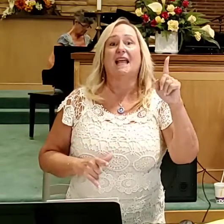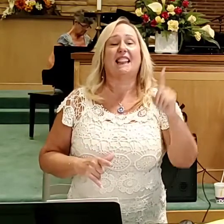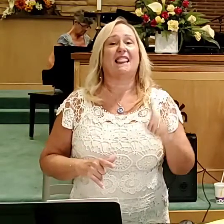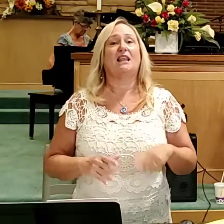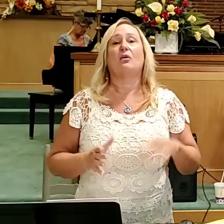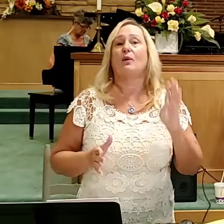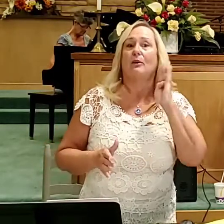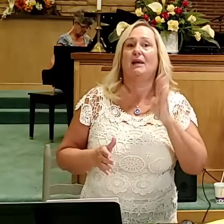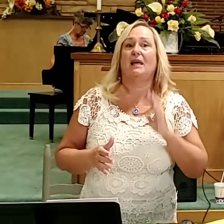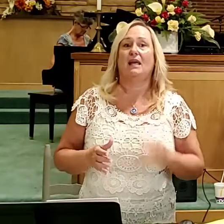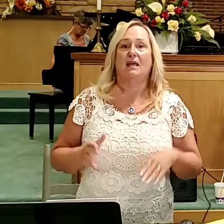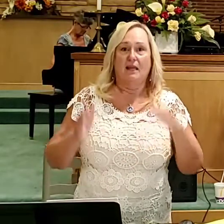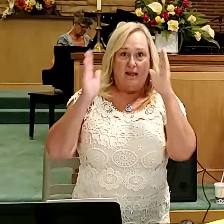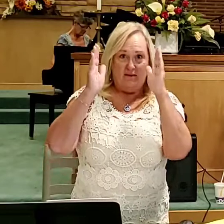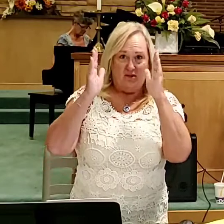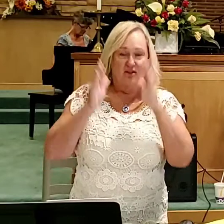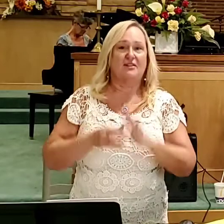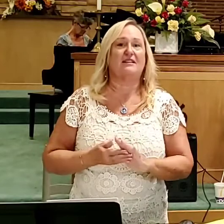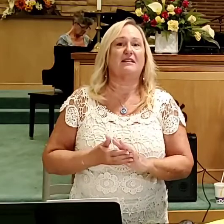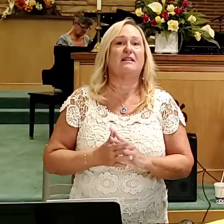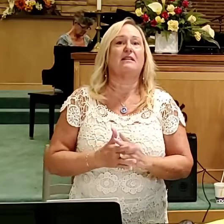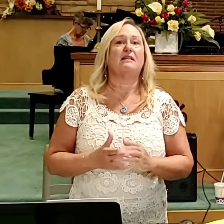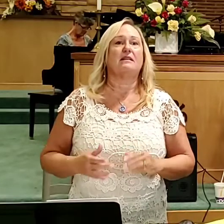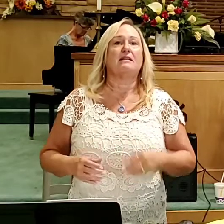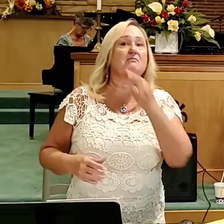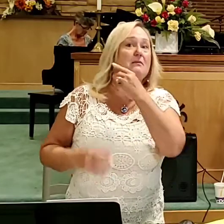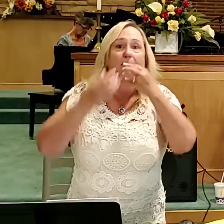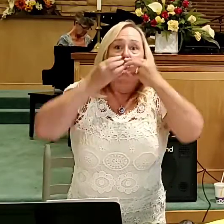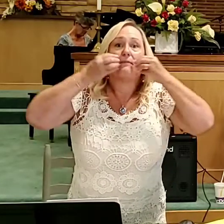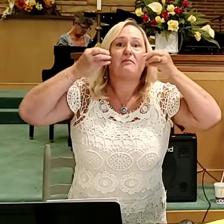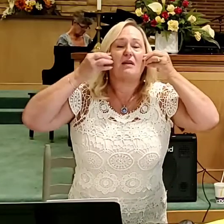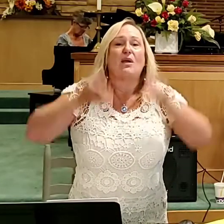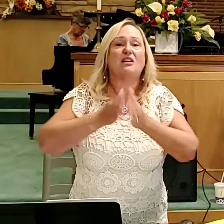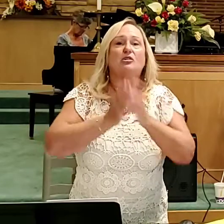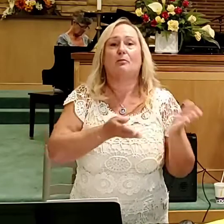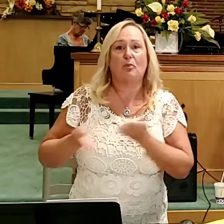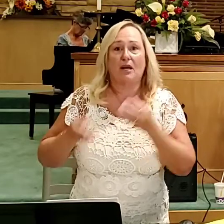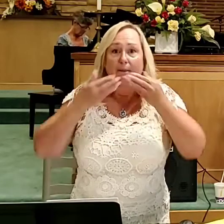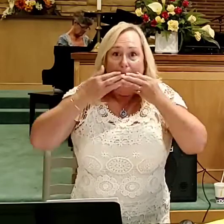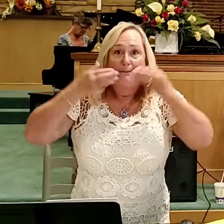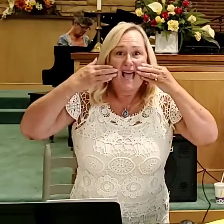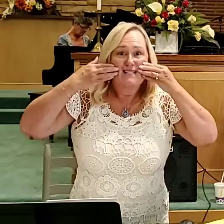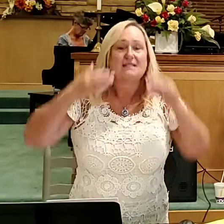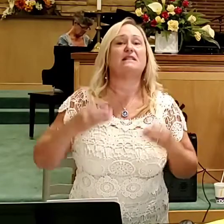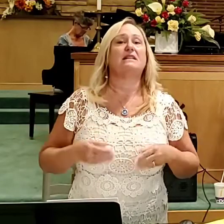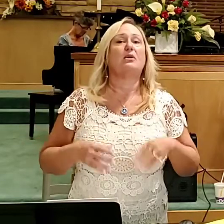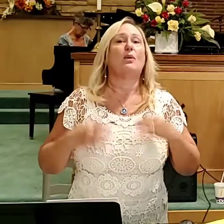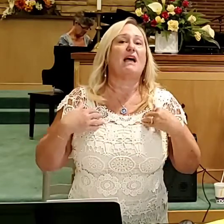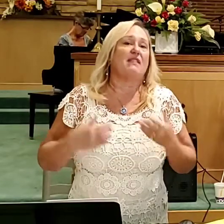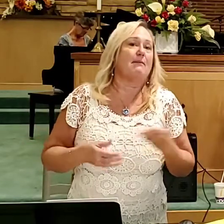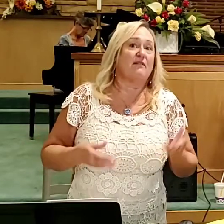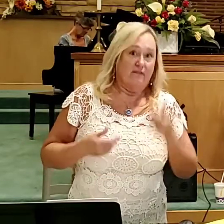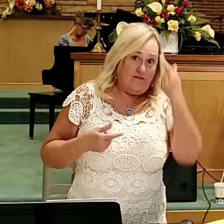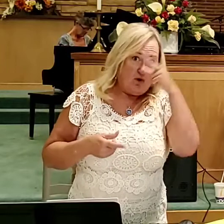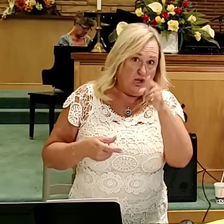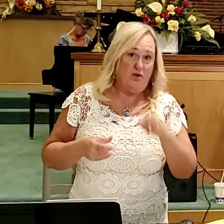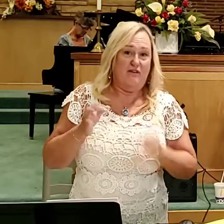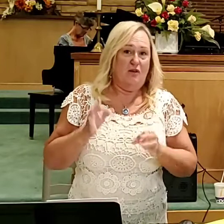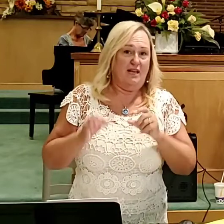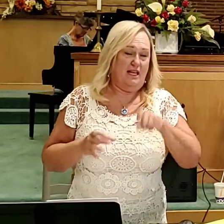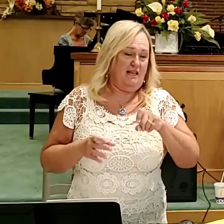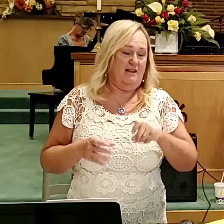be observing precautions like masks. We ask you to bring one, or we will have them available. And